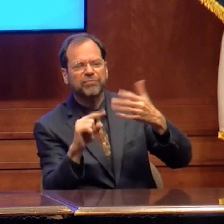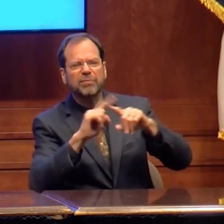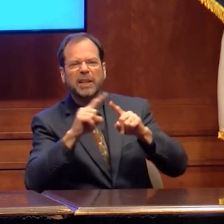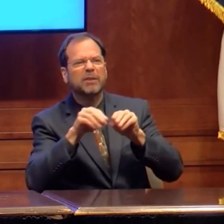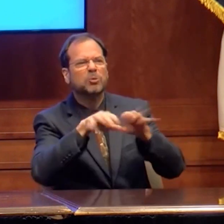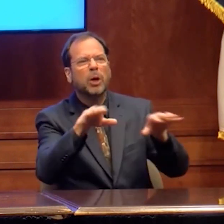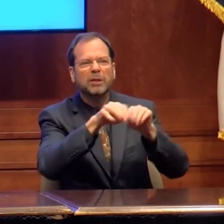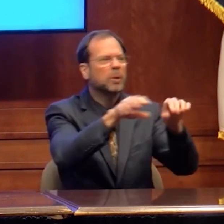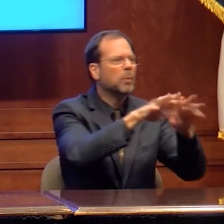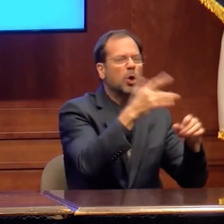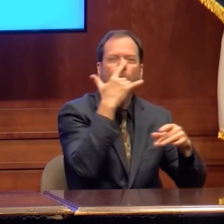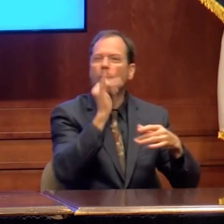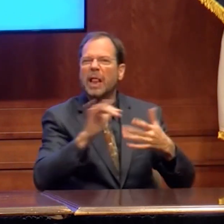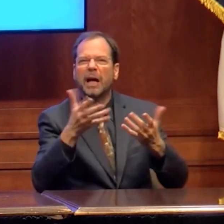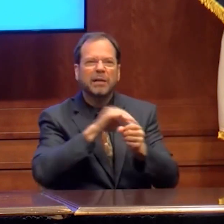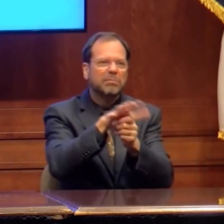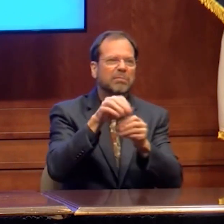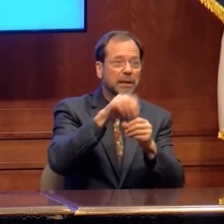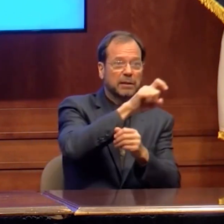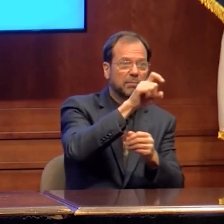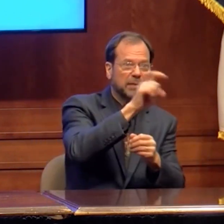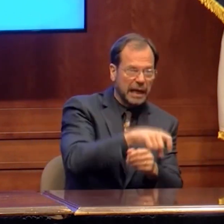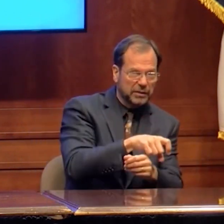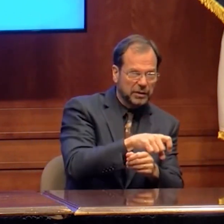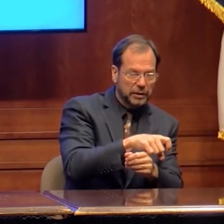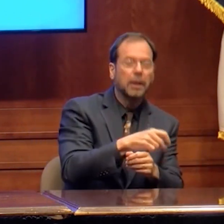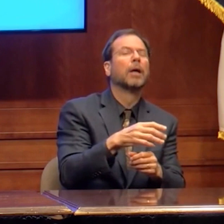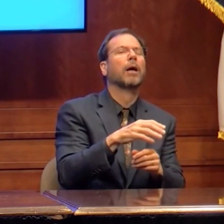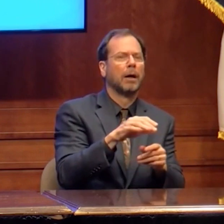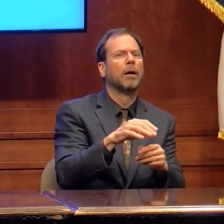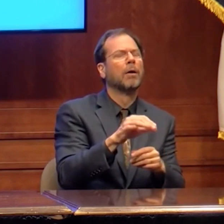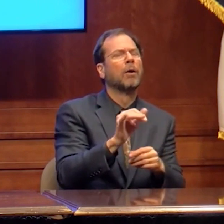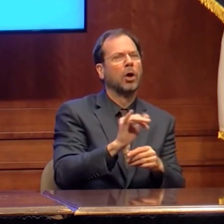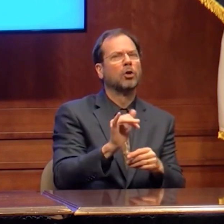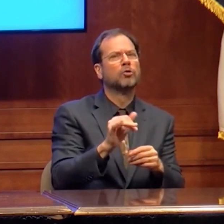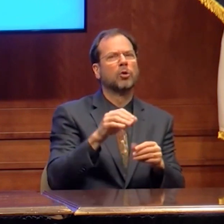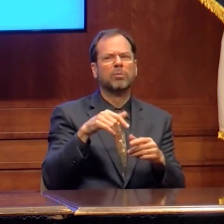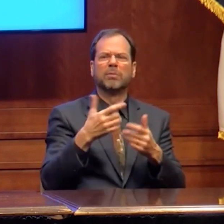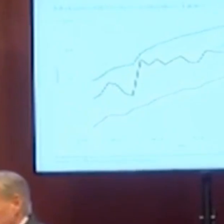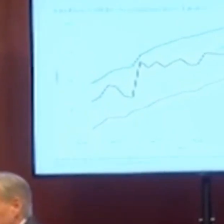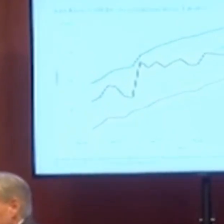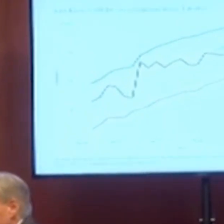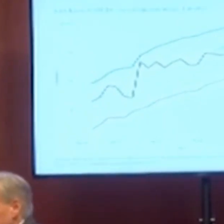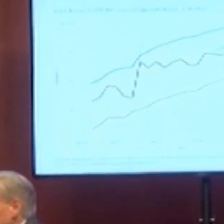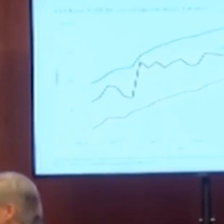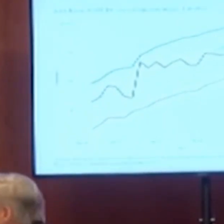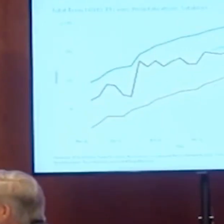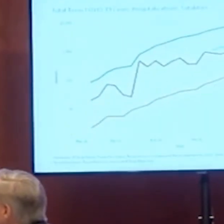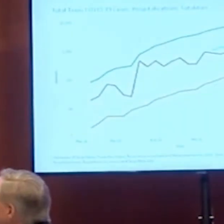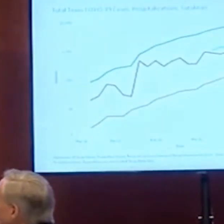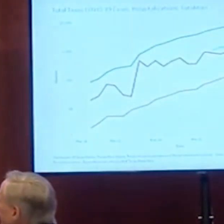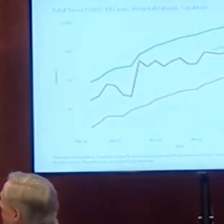spread of the coronavirus looks like both statewide, but also in the largest metropolitan areas. This